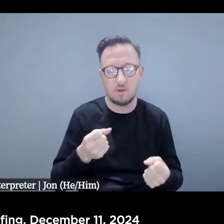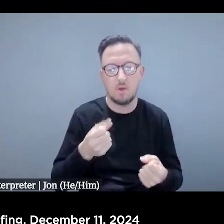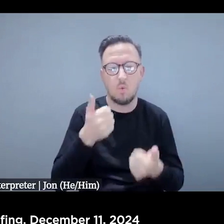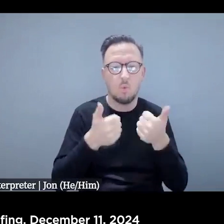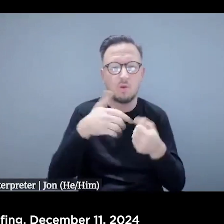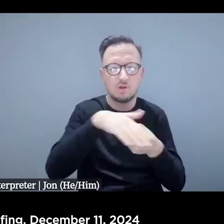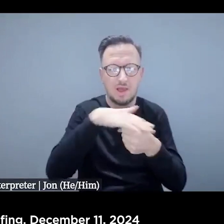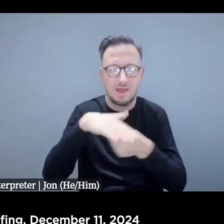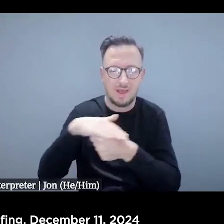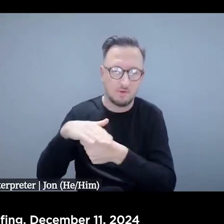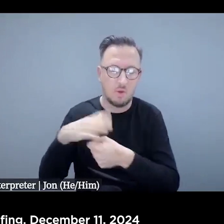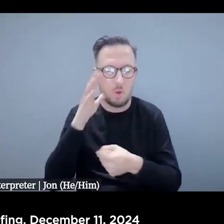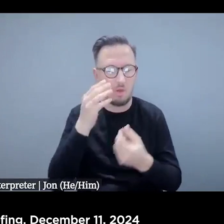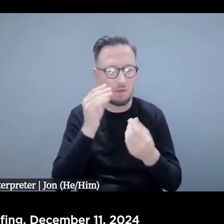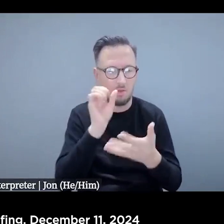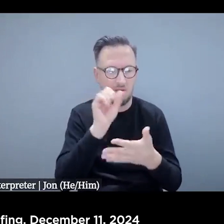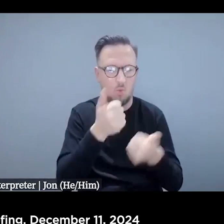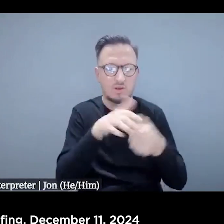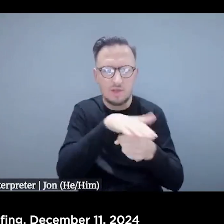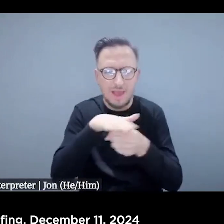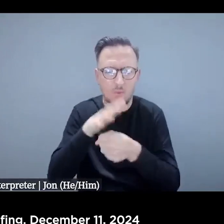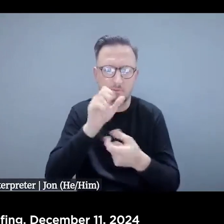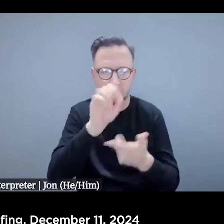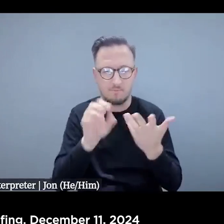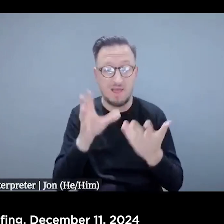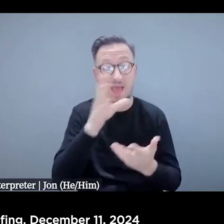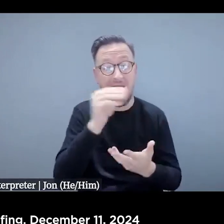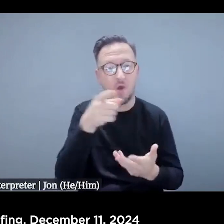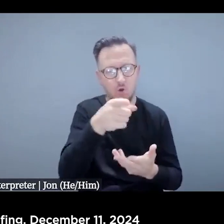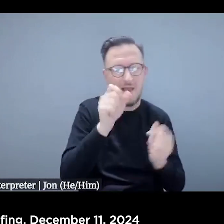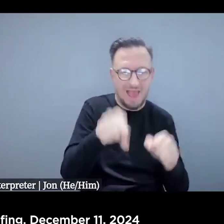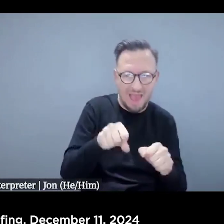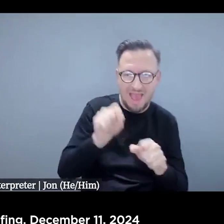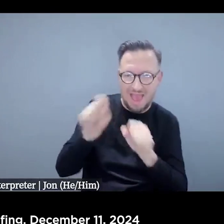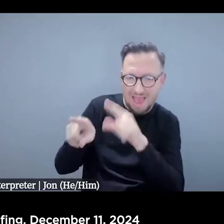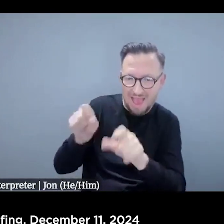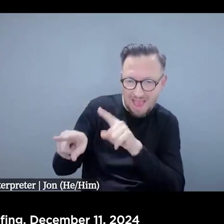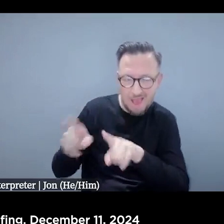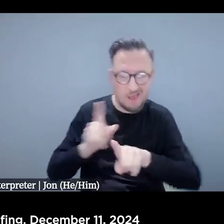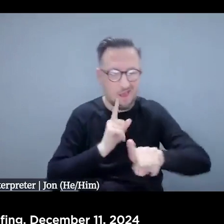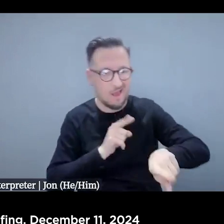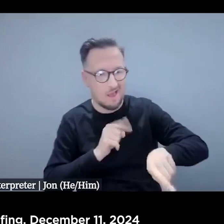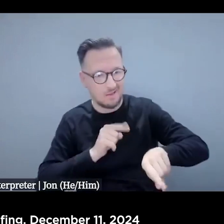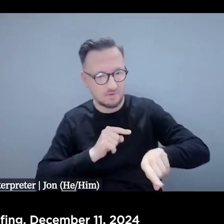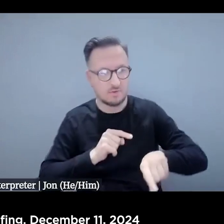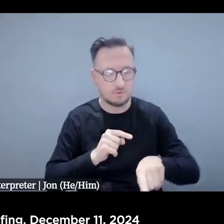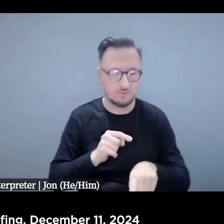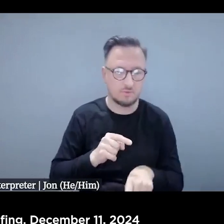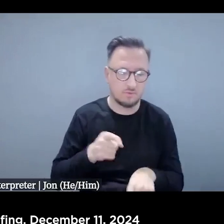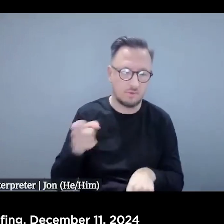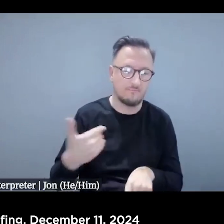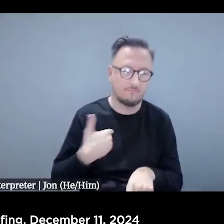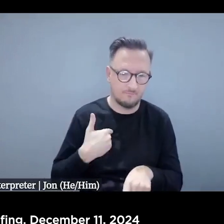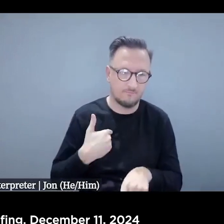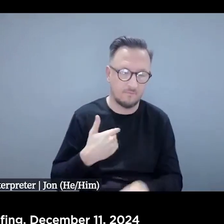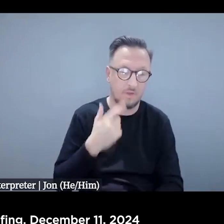A place for users to ask questions and get answers through an interactive forum. The